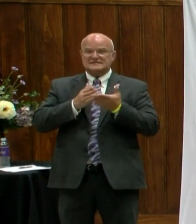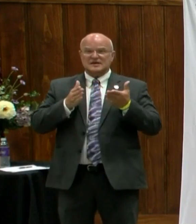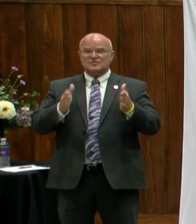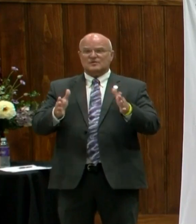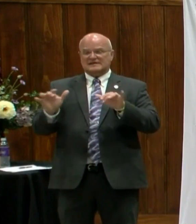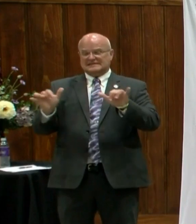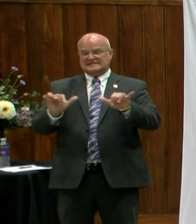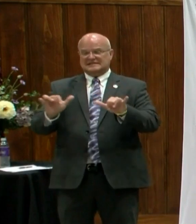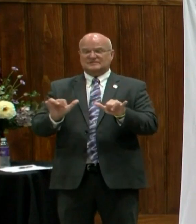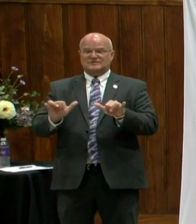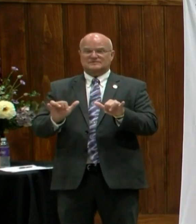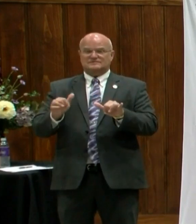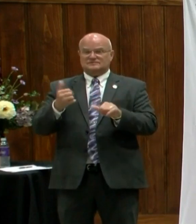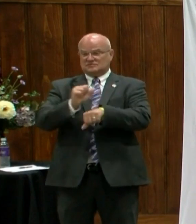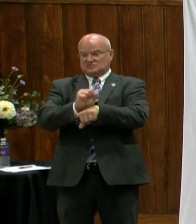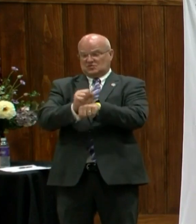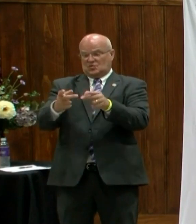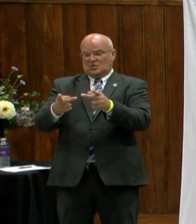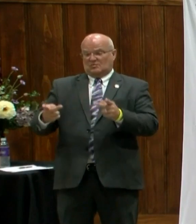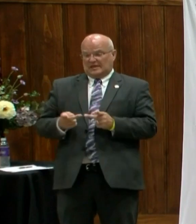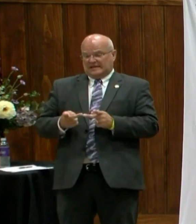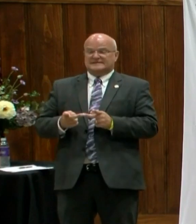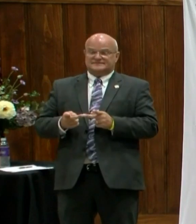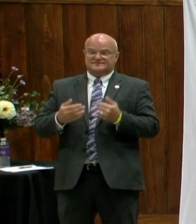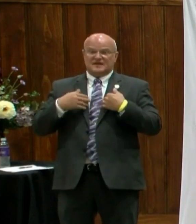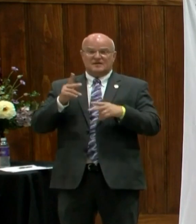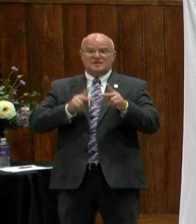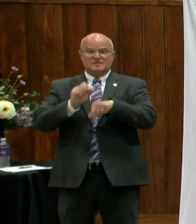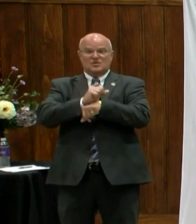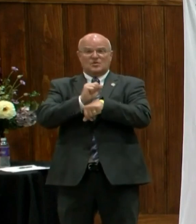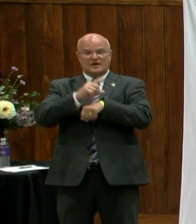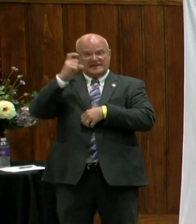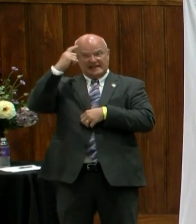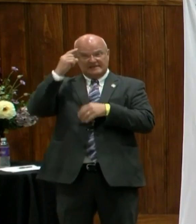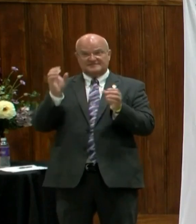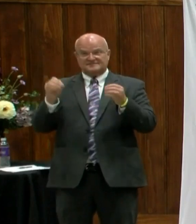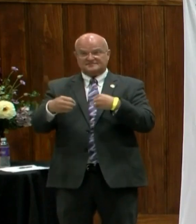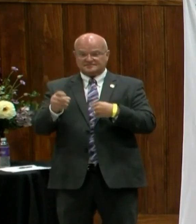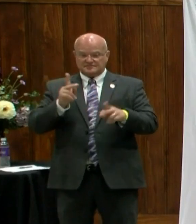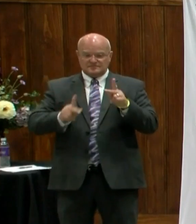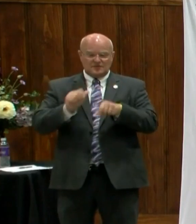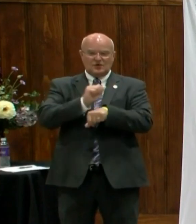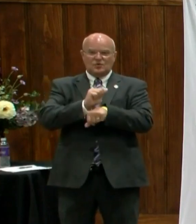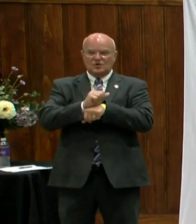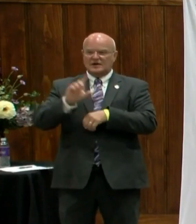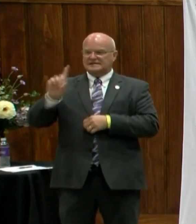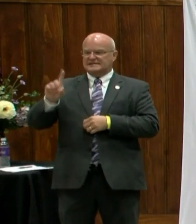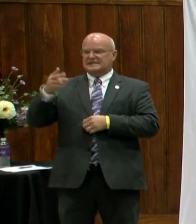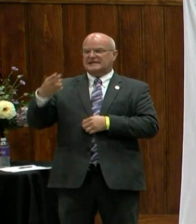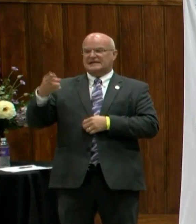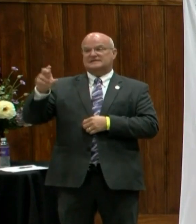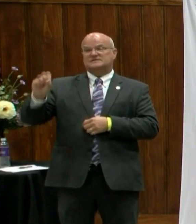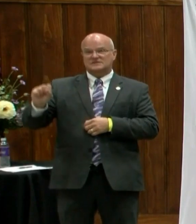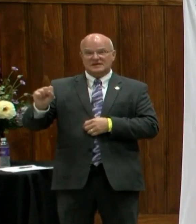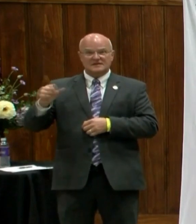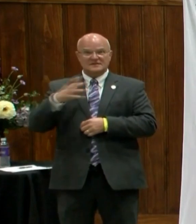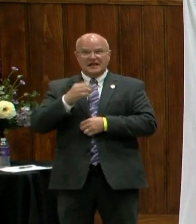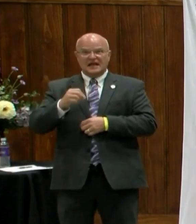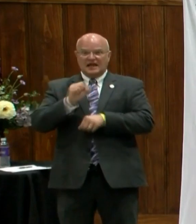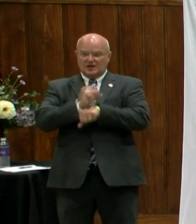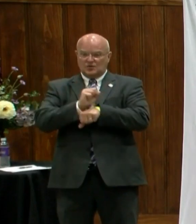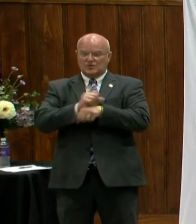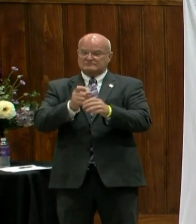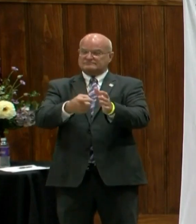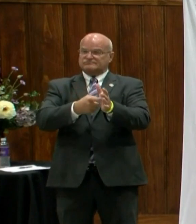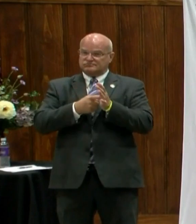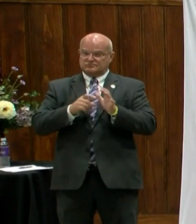ways, similar to any workplace. We have people working in the governor's office. We have people working at DHS, and it's work